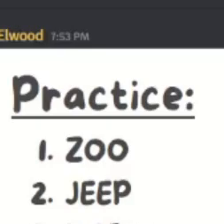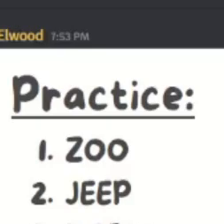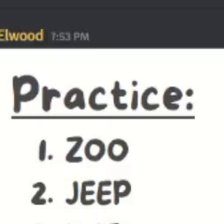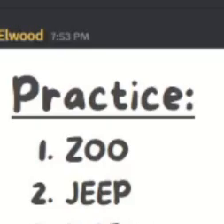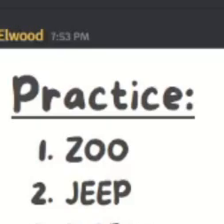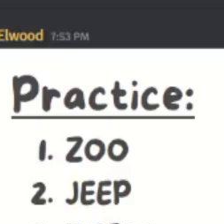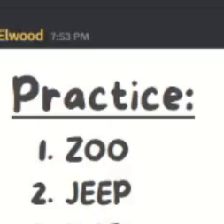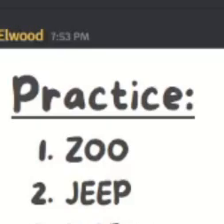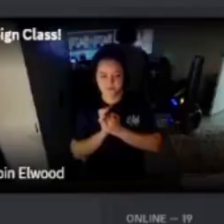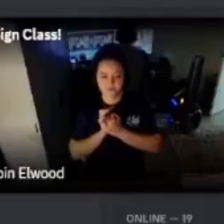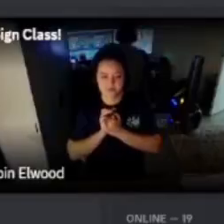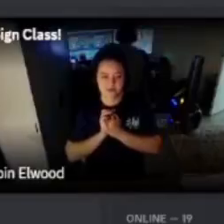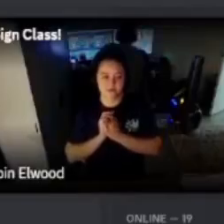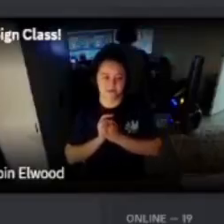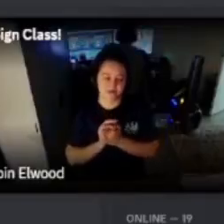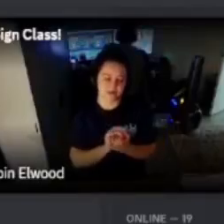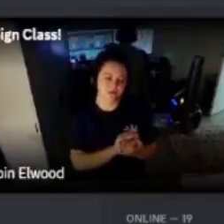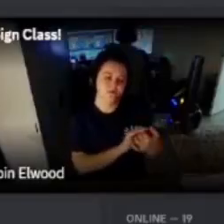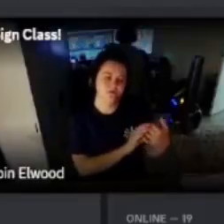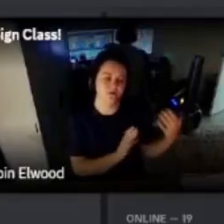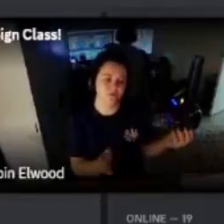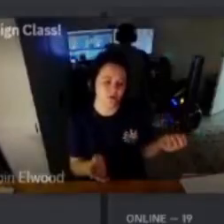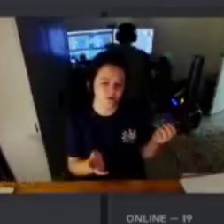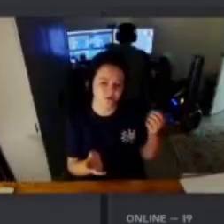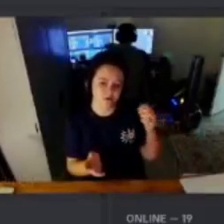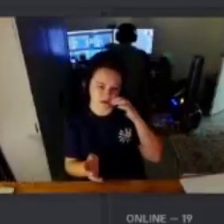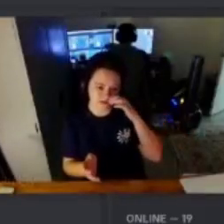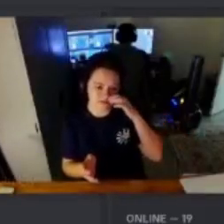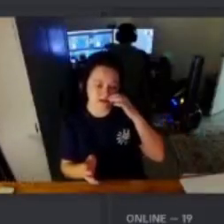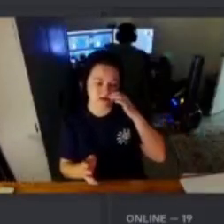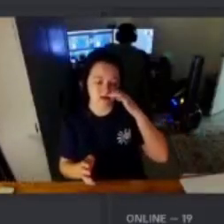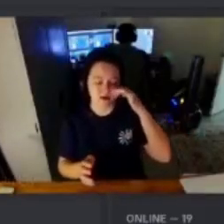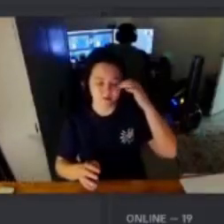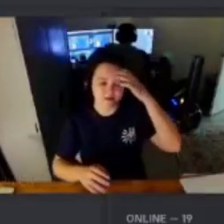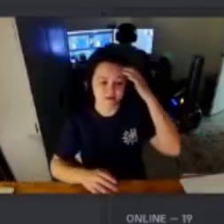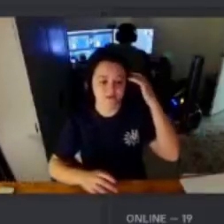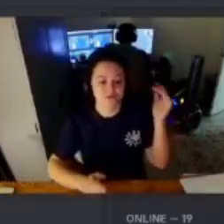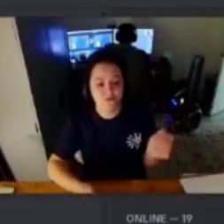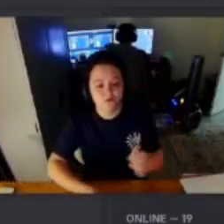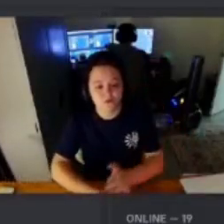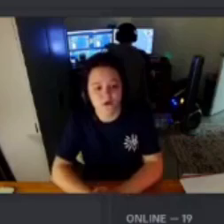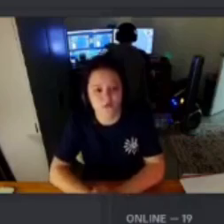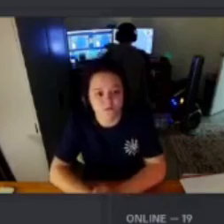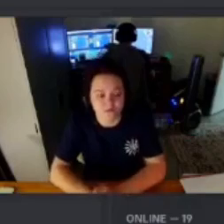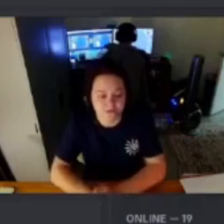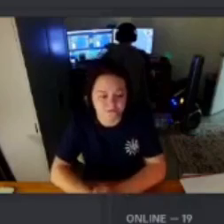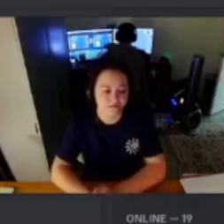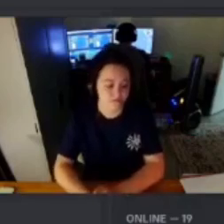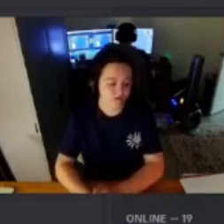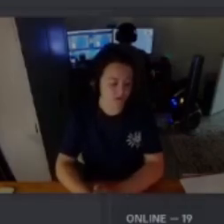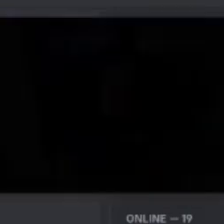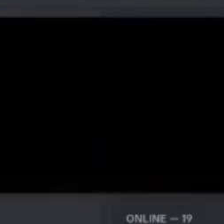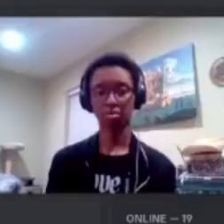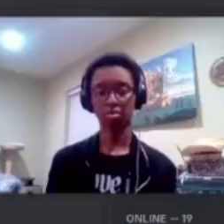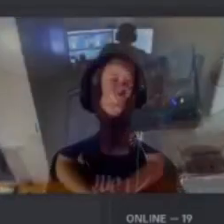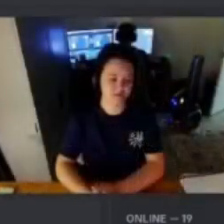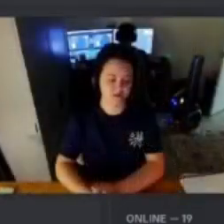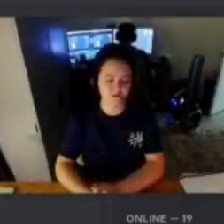out to the people who've taken my sign heraldry one-on-one class. And it's super, super helpful and just